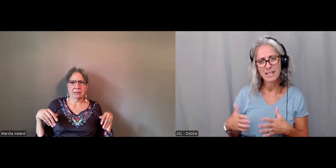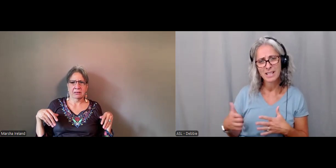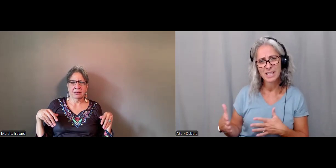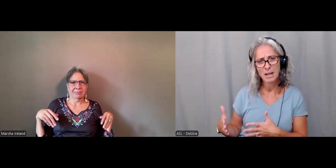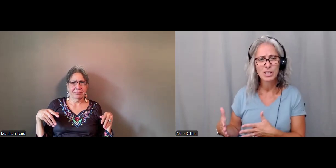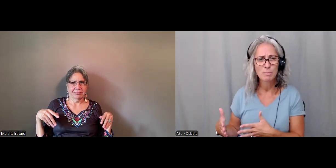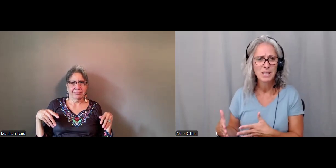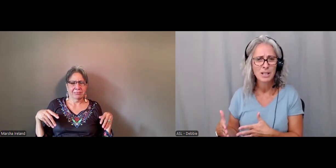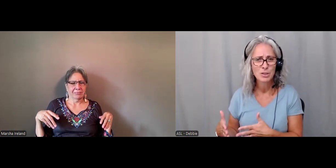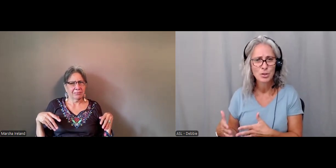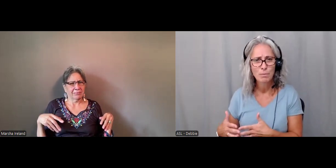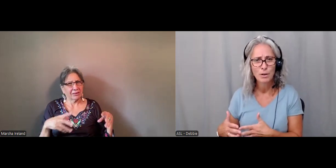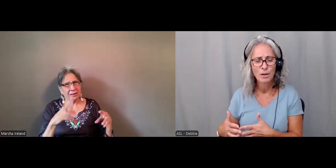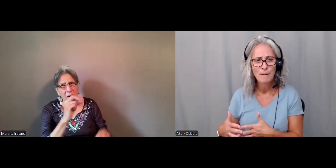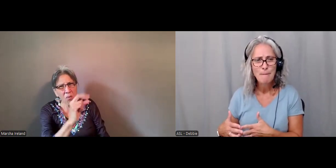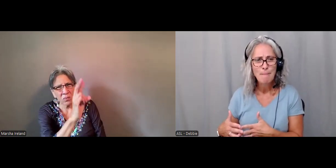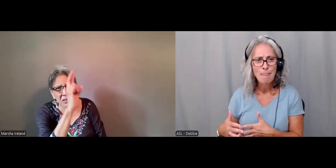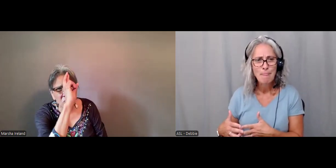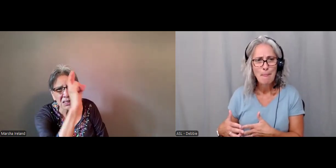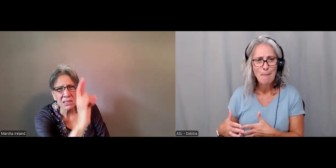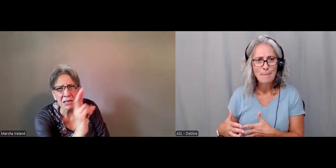and his Spanish speaking interpreter.